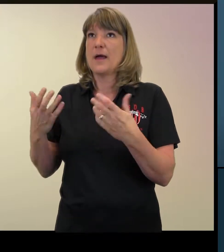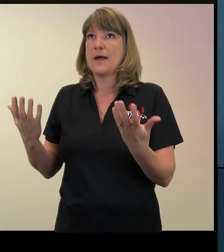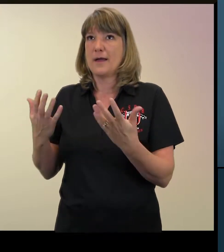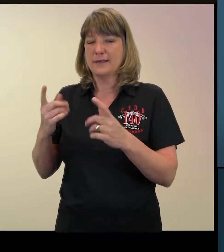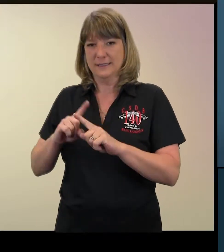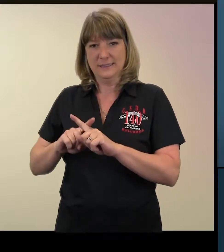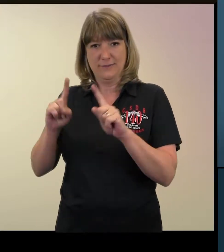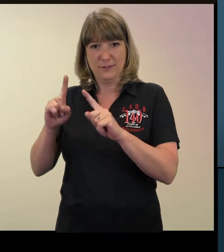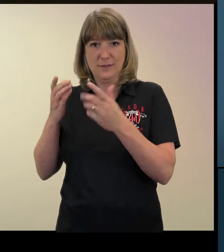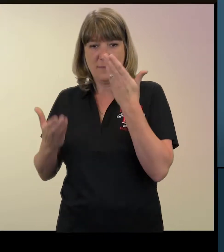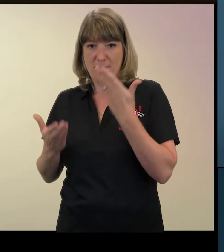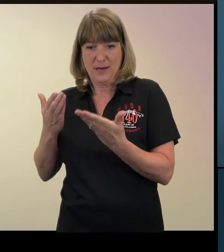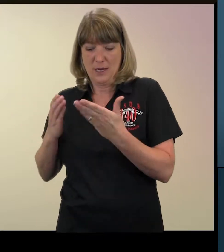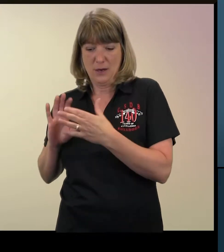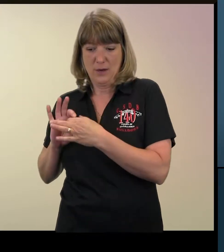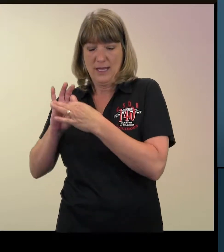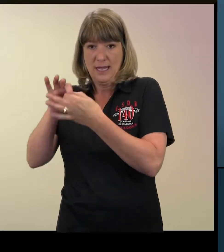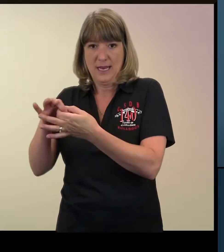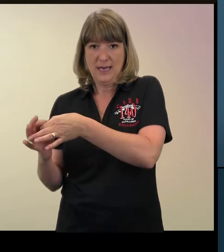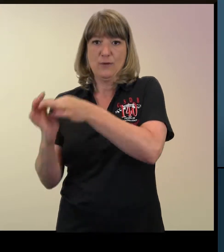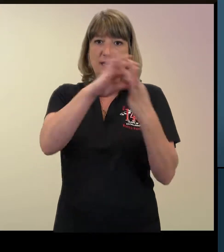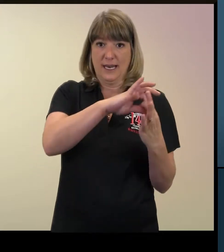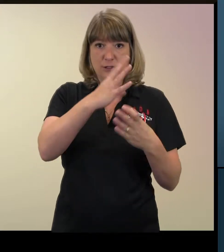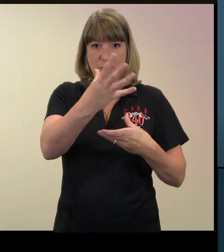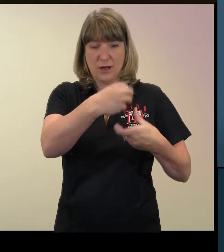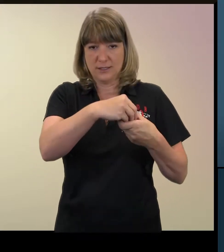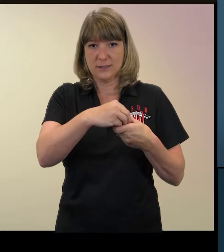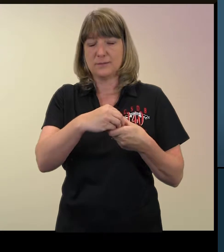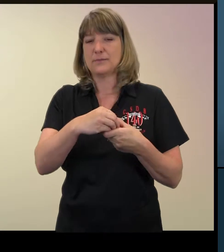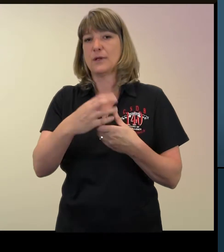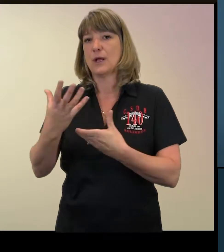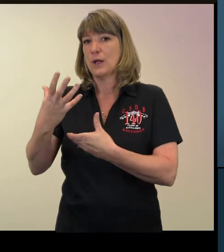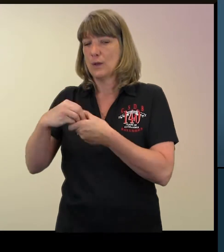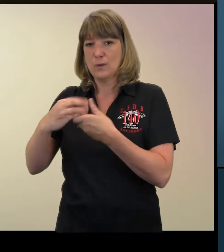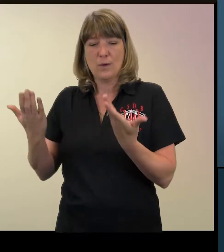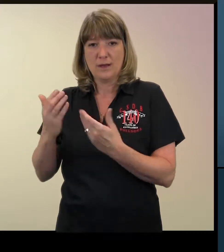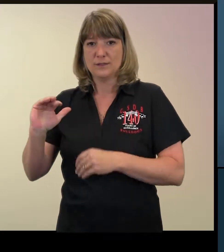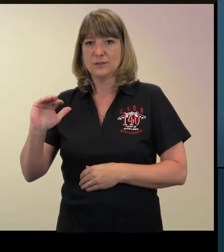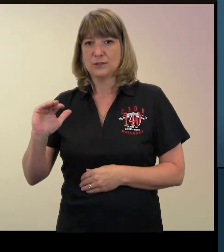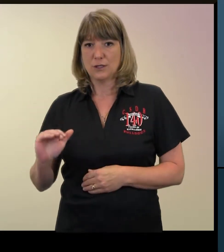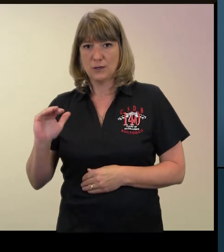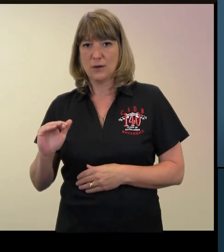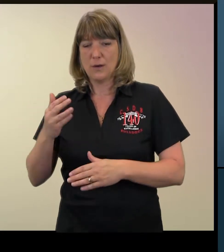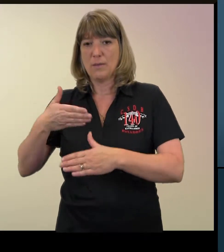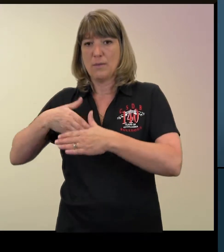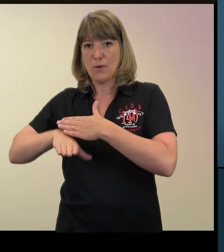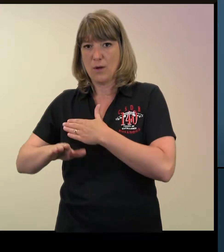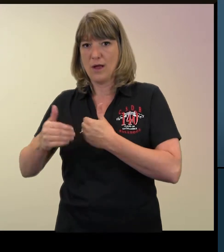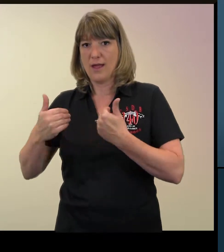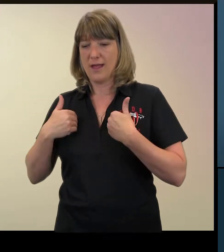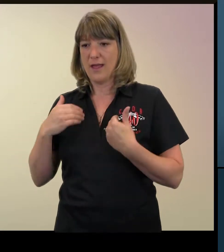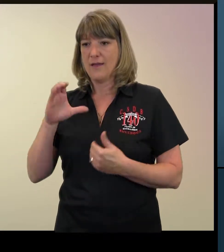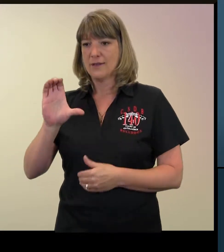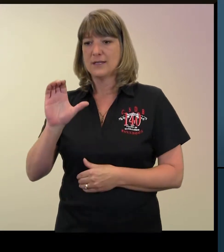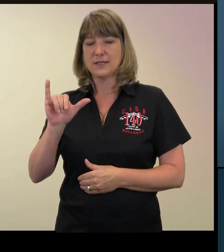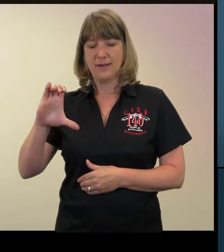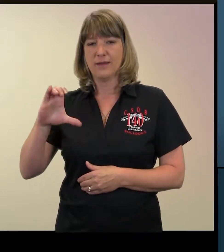differences that might be associated with autism include children who are born with symptomatic,